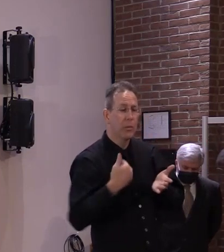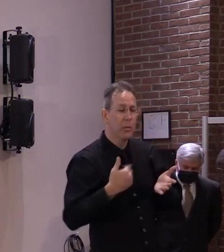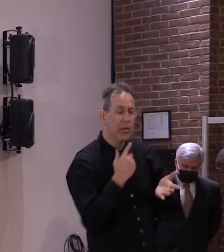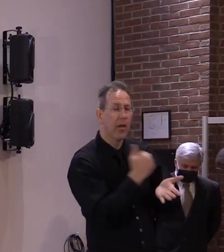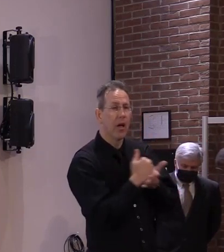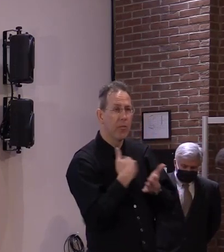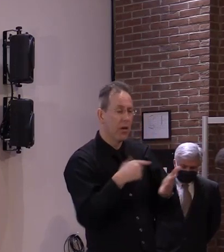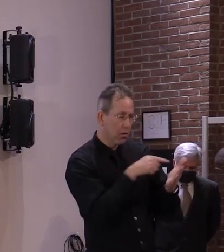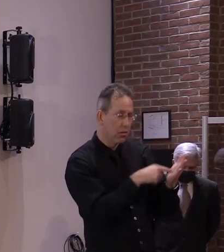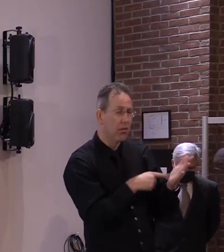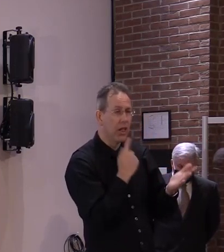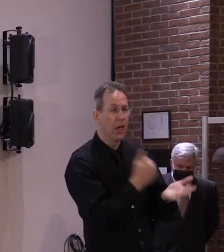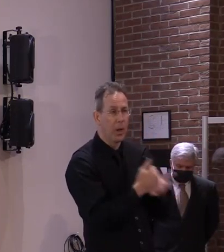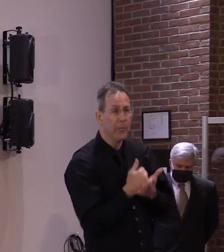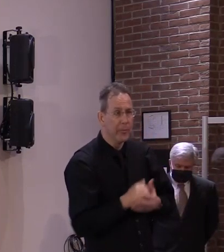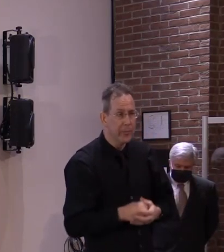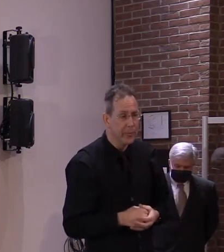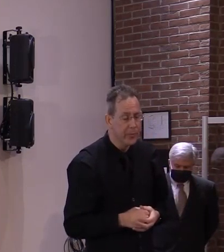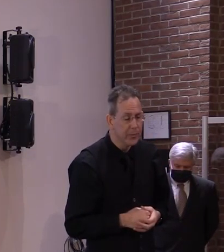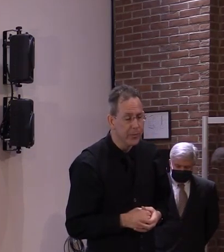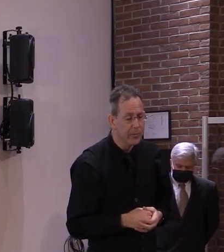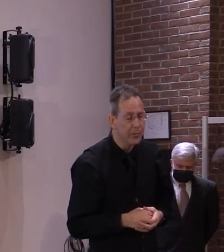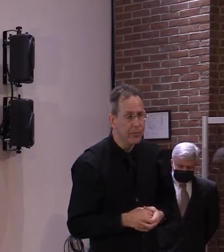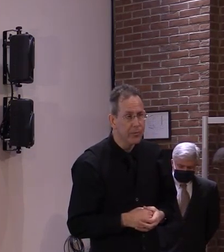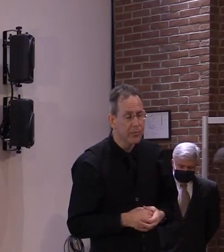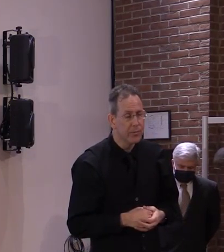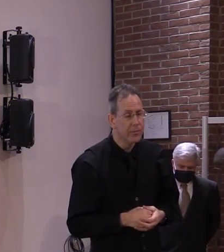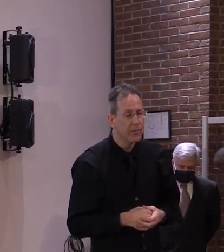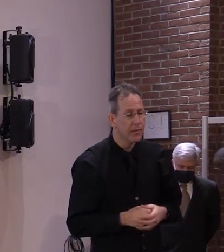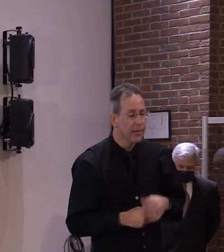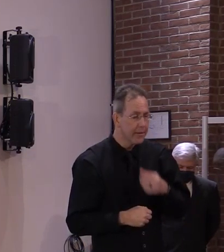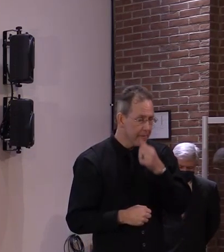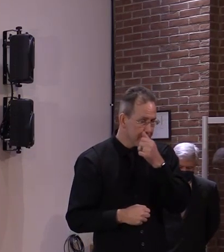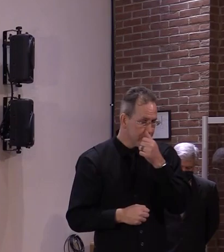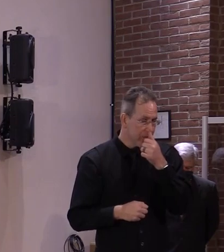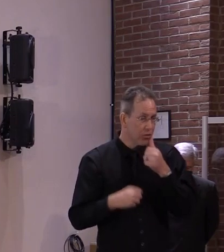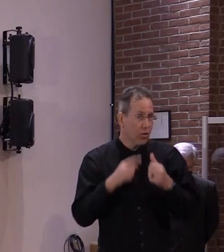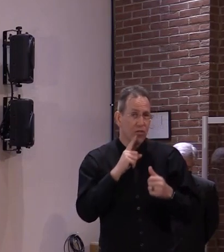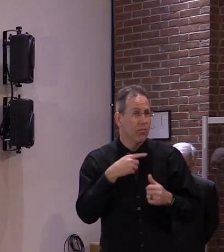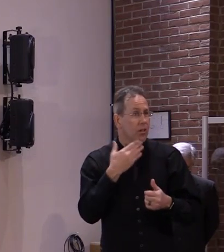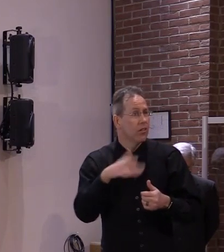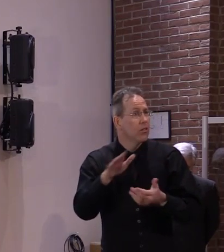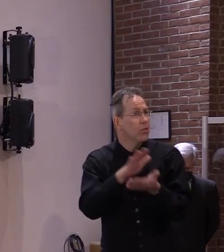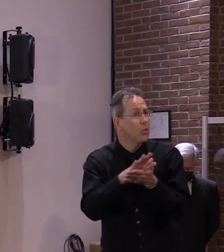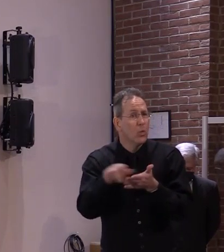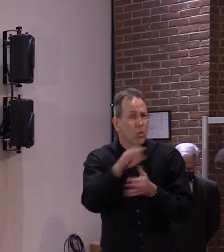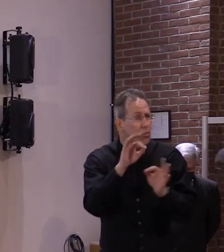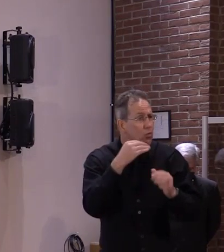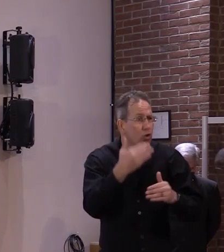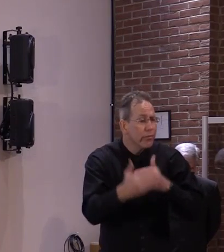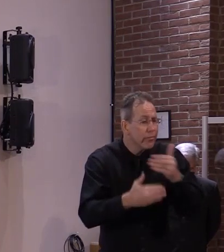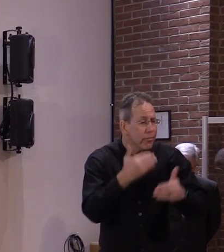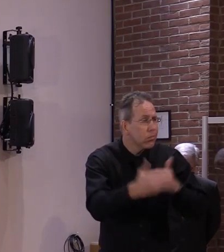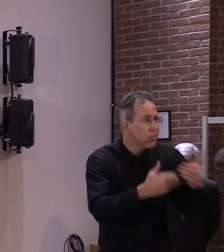been implementing in Vermont all along. And certainly our schools, I think, have had gained a lot of experience in doing